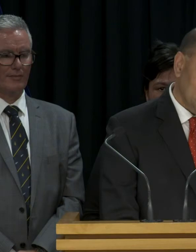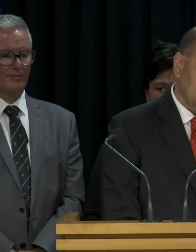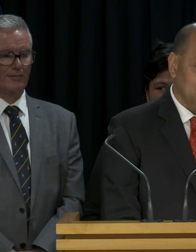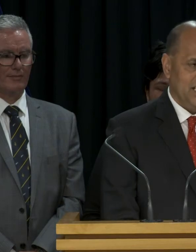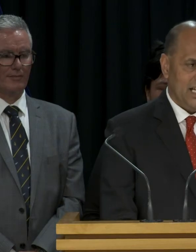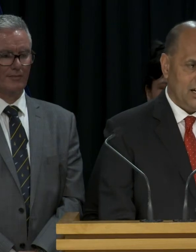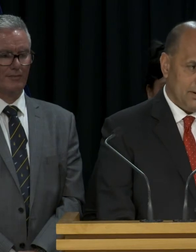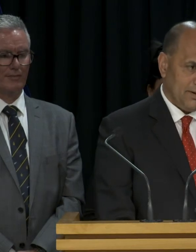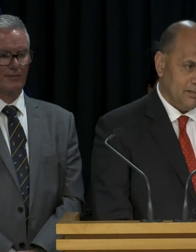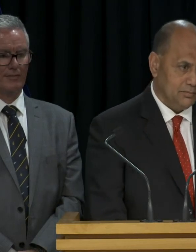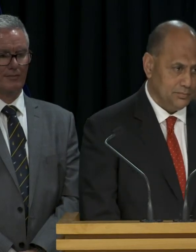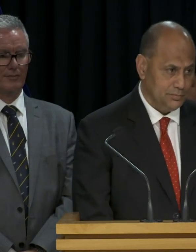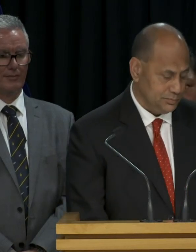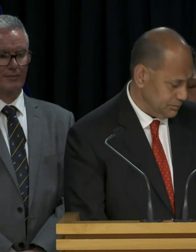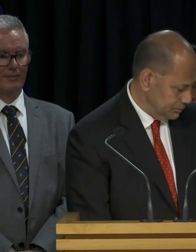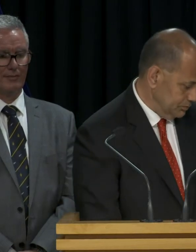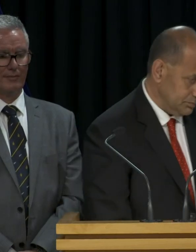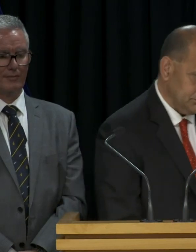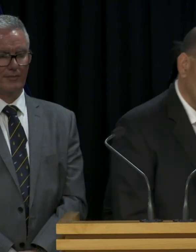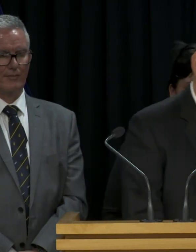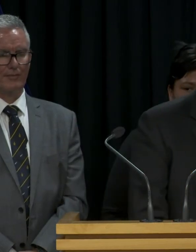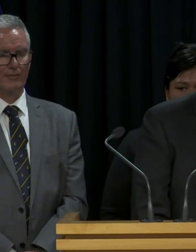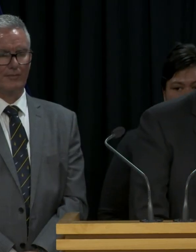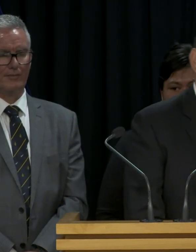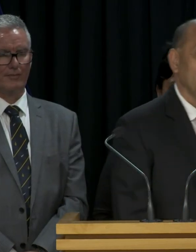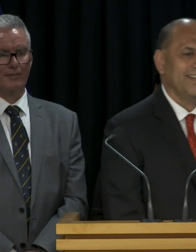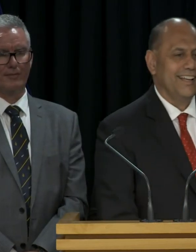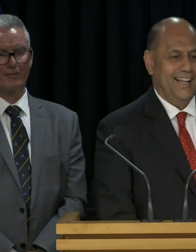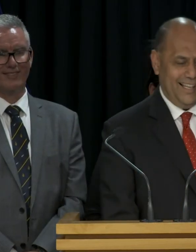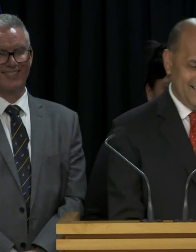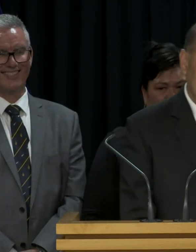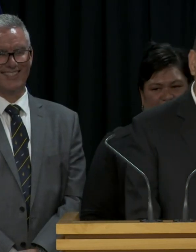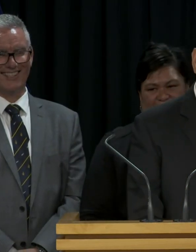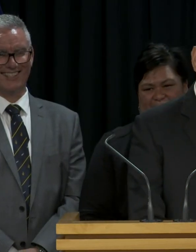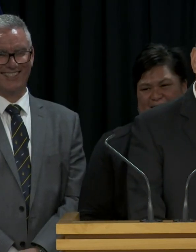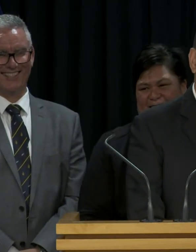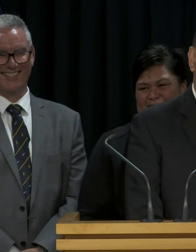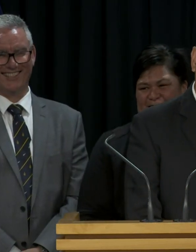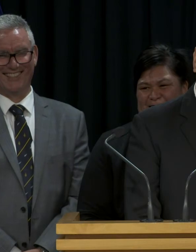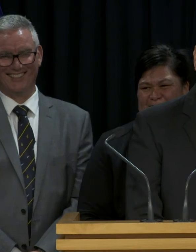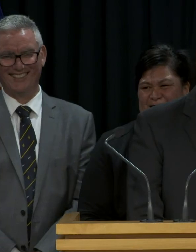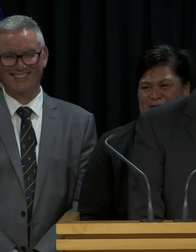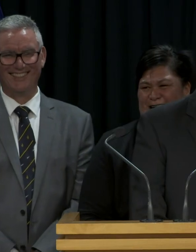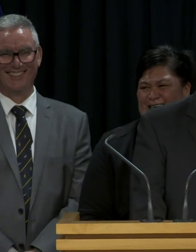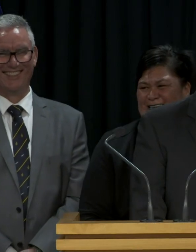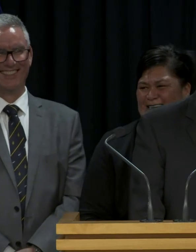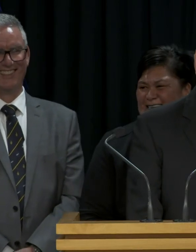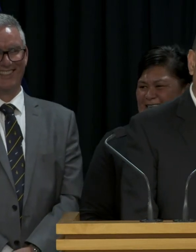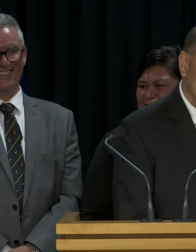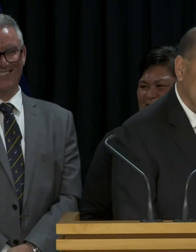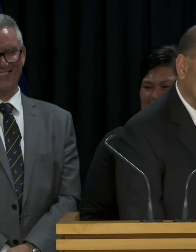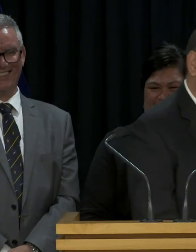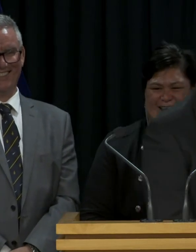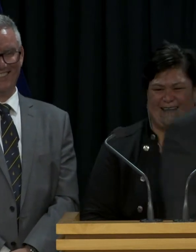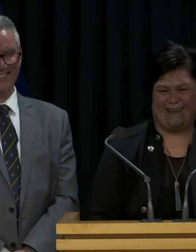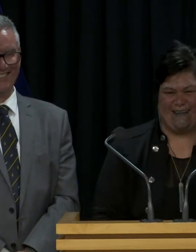ki te tautoko tēnei kaupapa. Whakata Māori te karere ka aha koe. Āta wā kā kōrera.